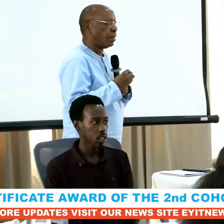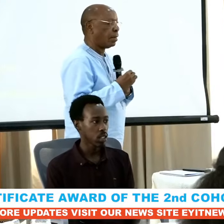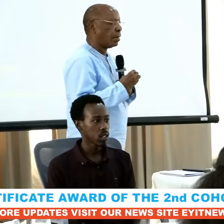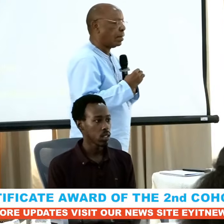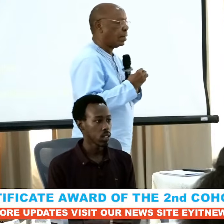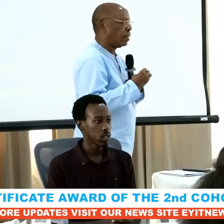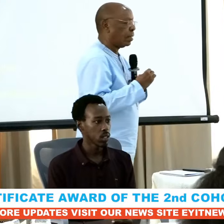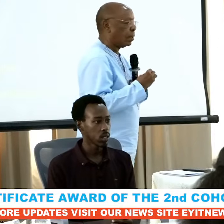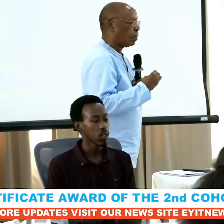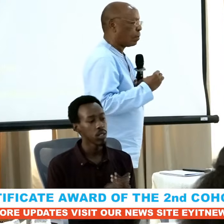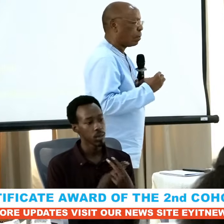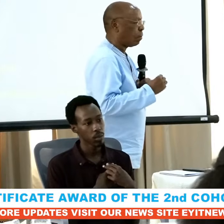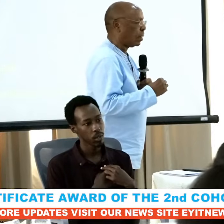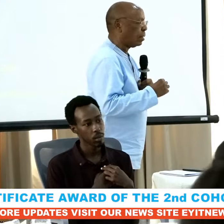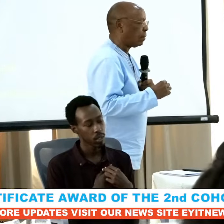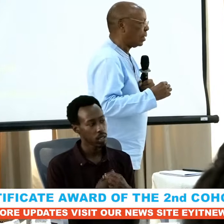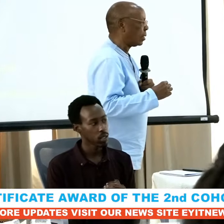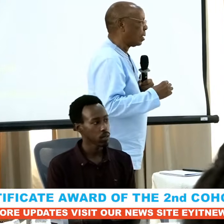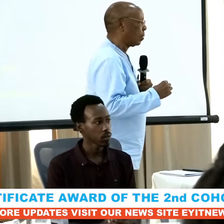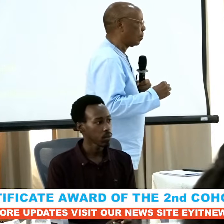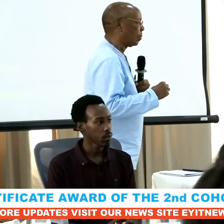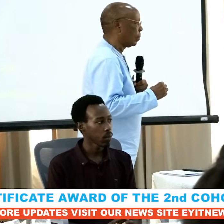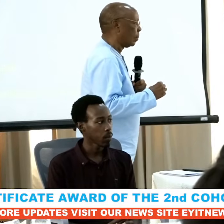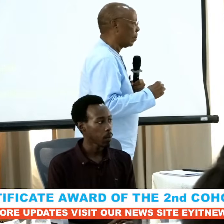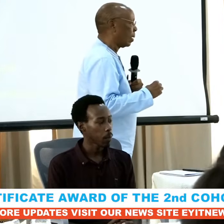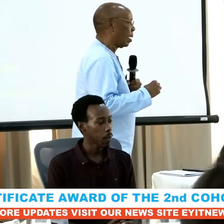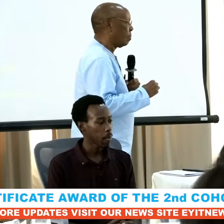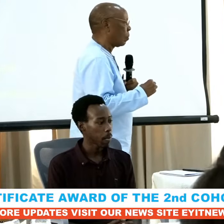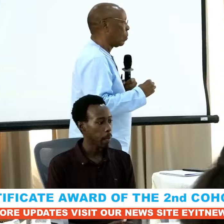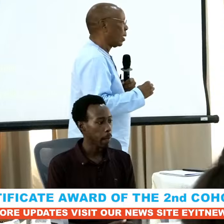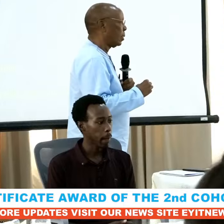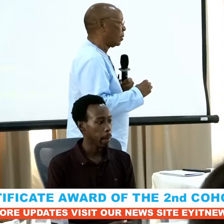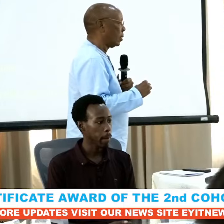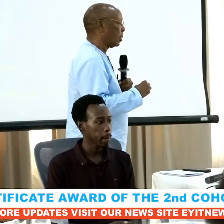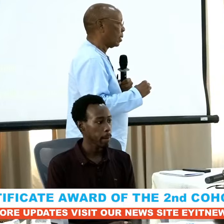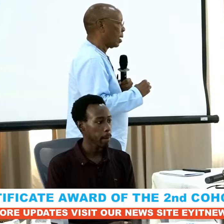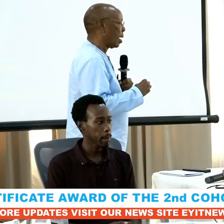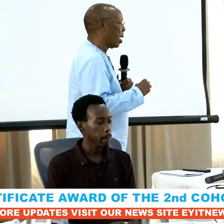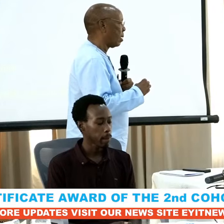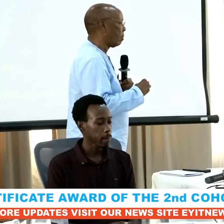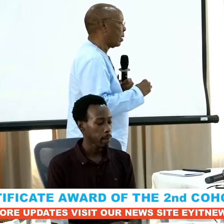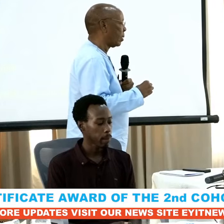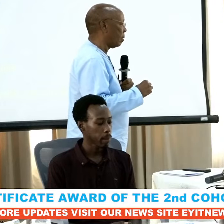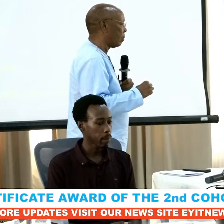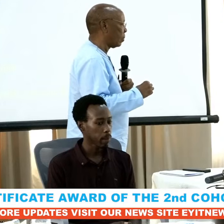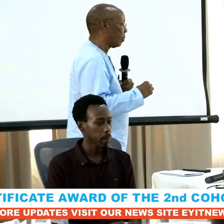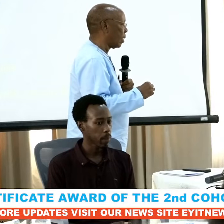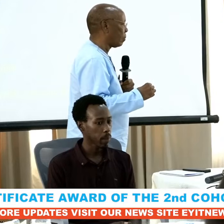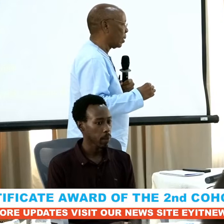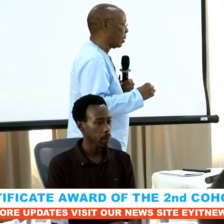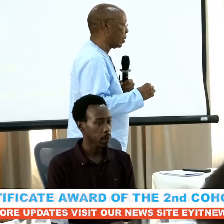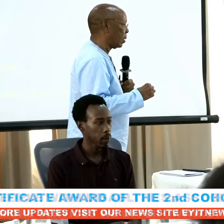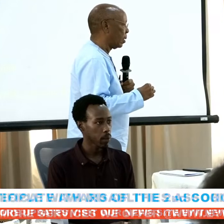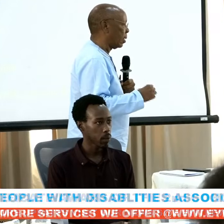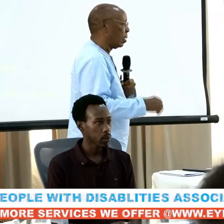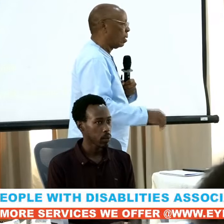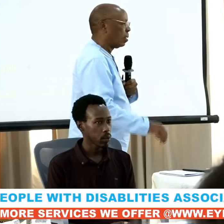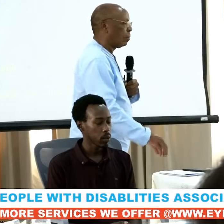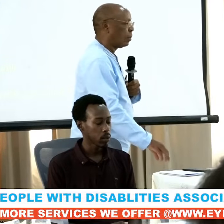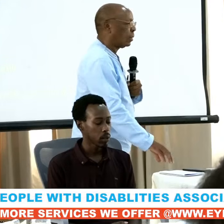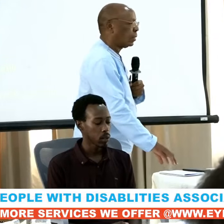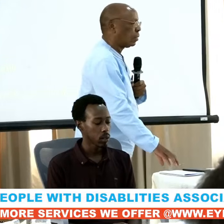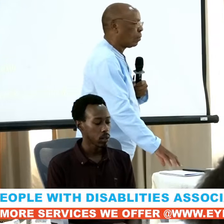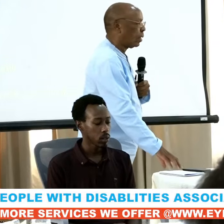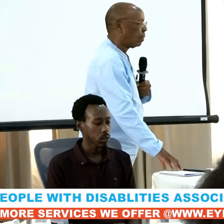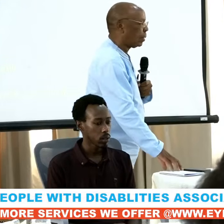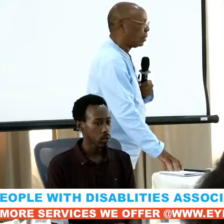given of whatever nature can be recognized at various levels of government.